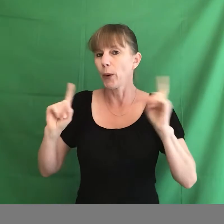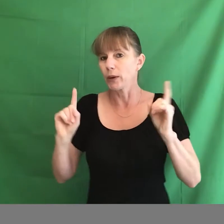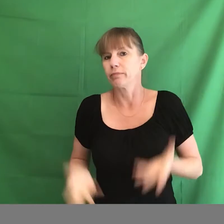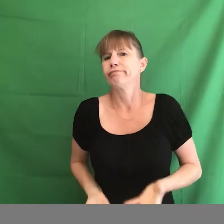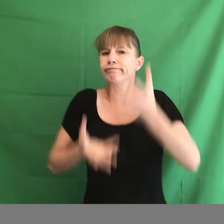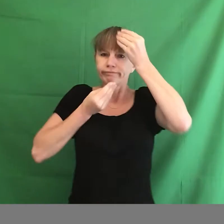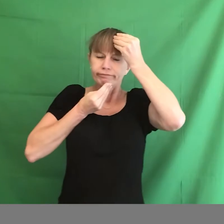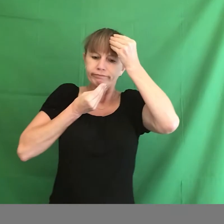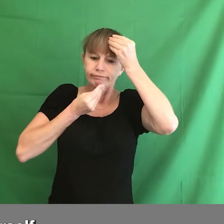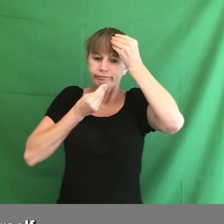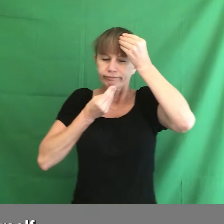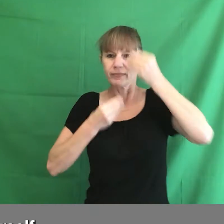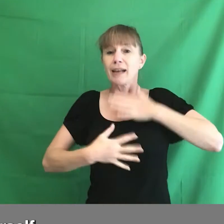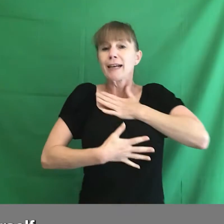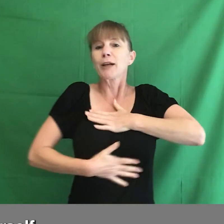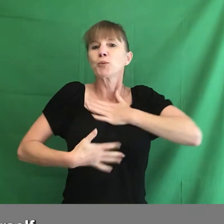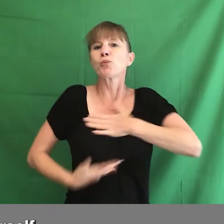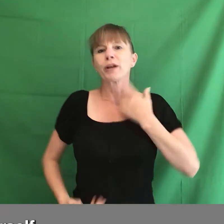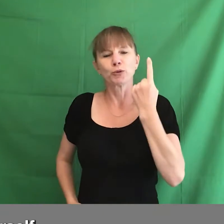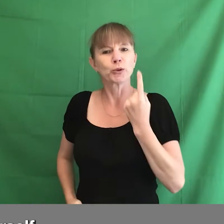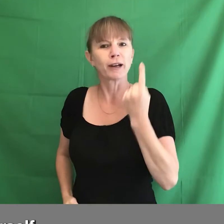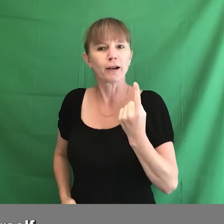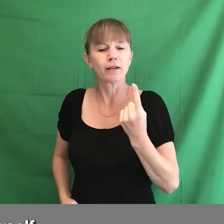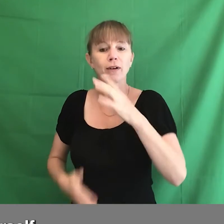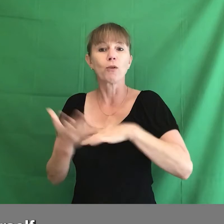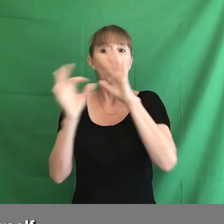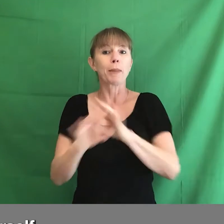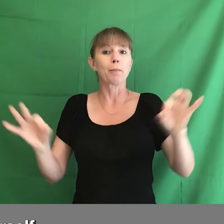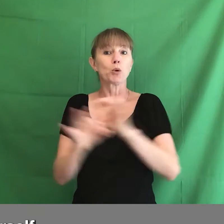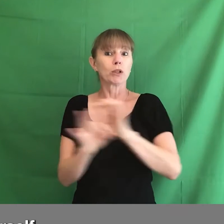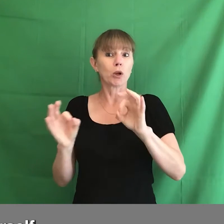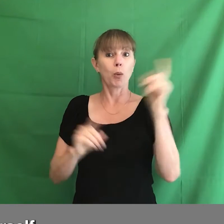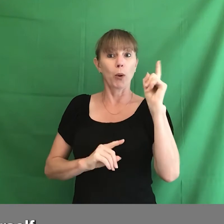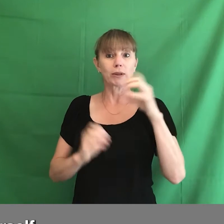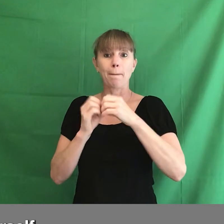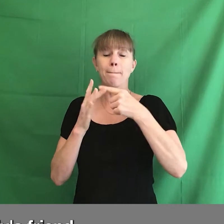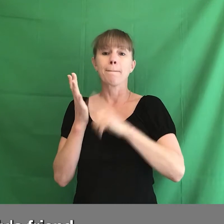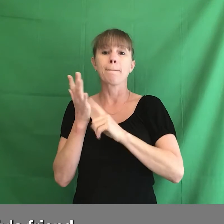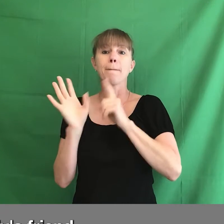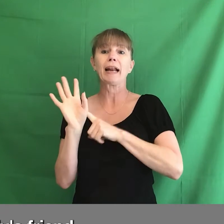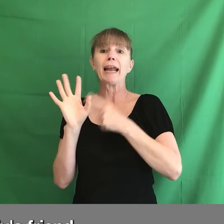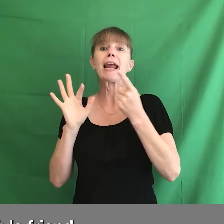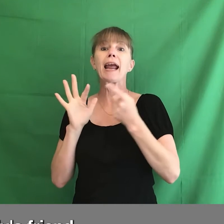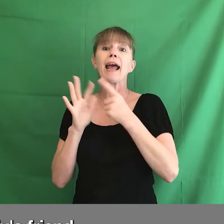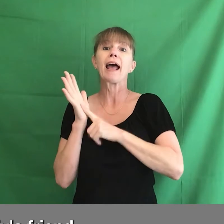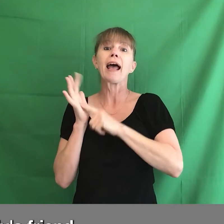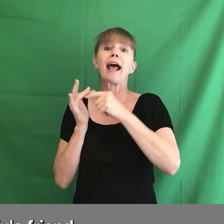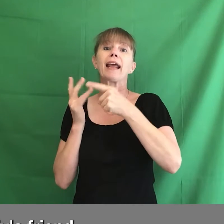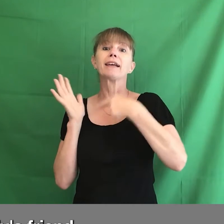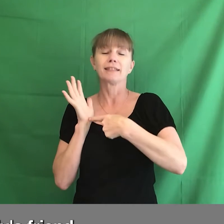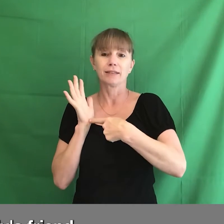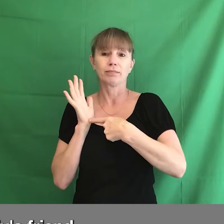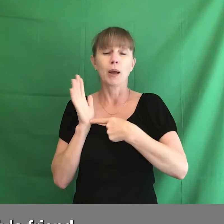going to learn a song called Expressing Yourself from the musical Billy Elliot. And in this song, Billy's